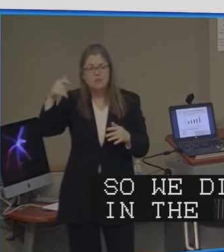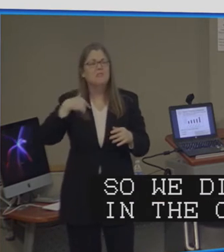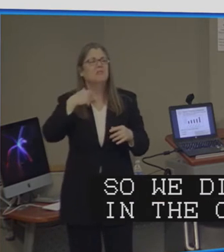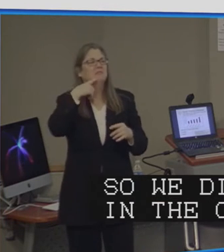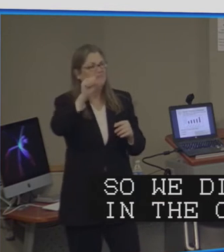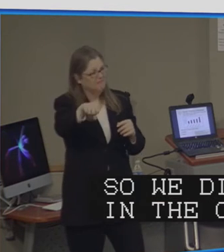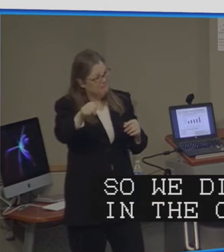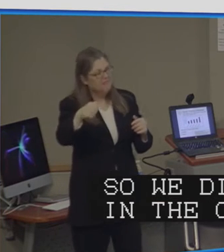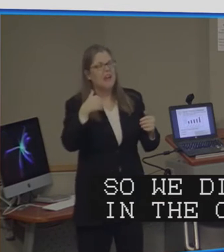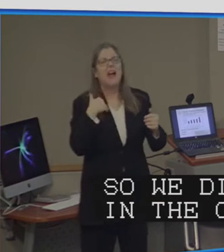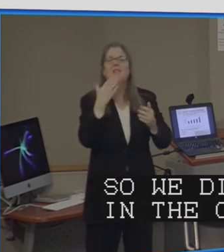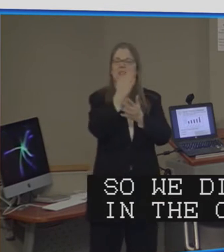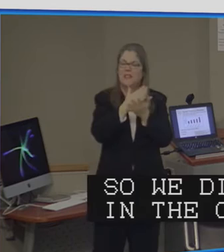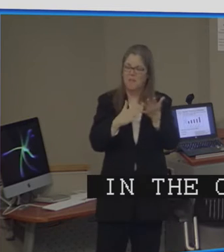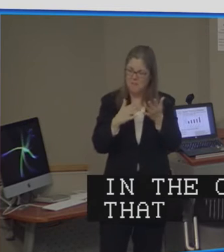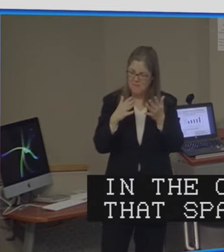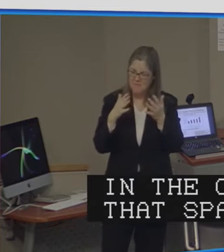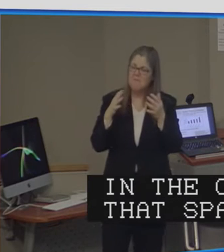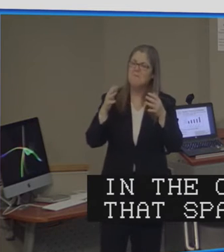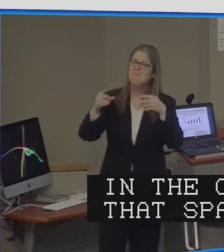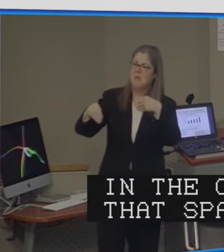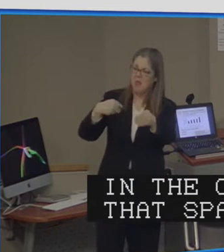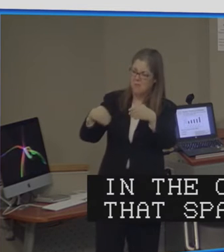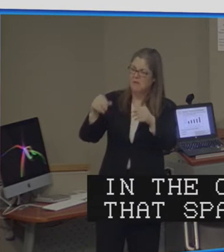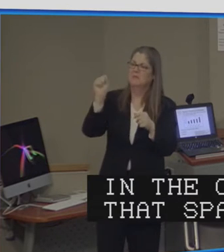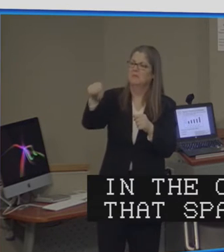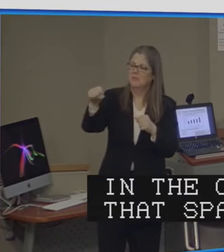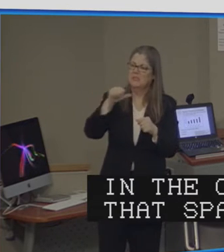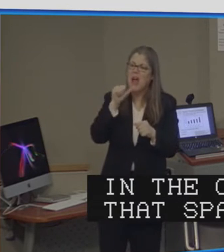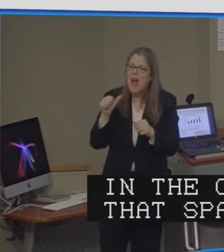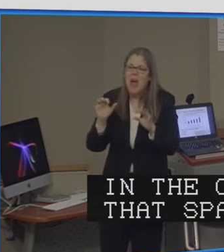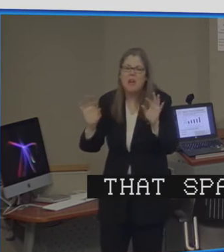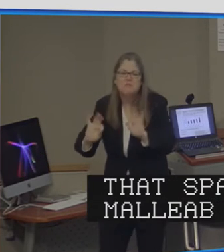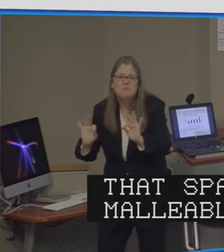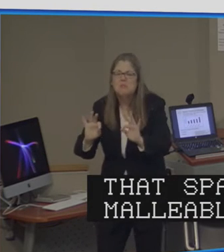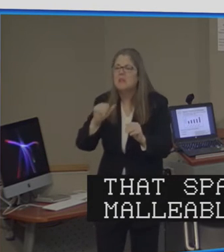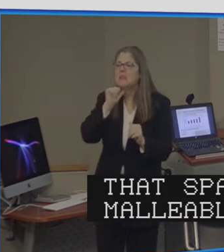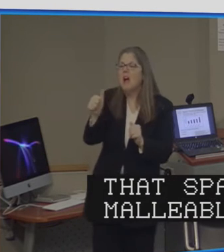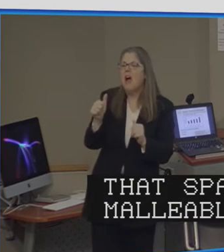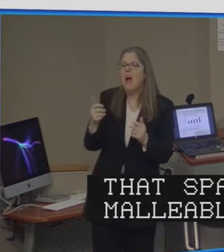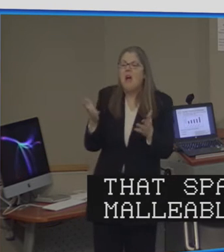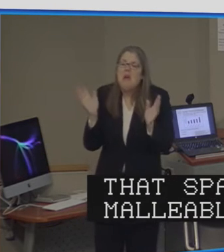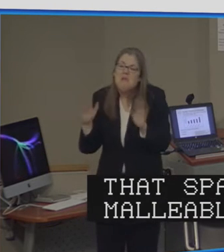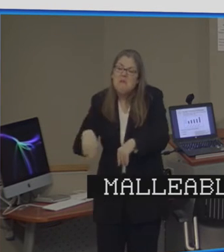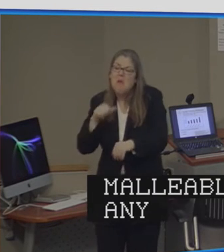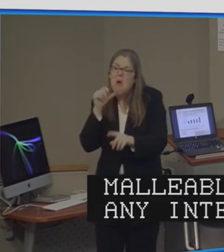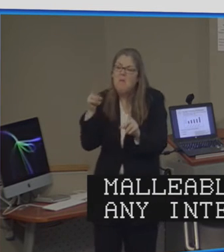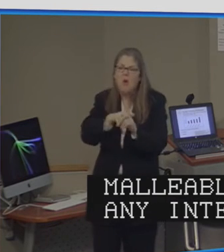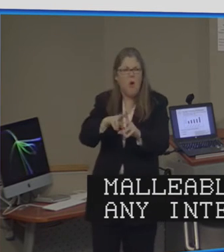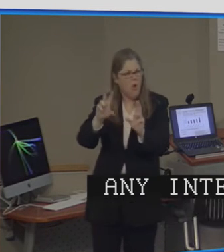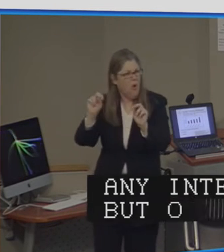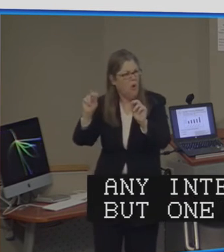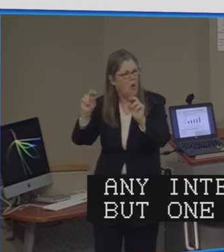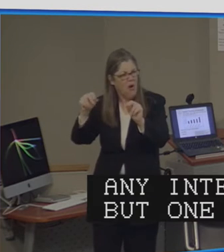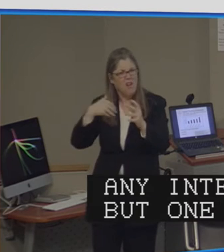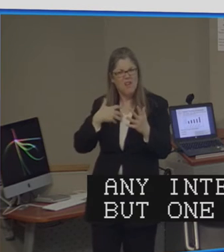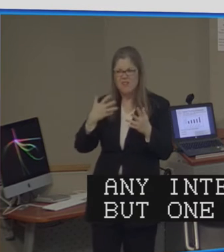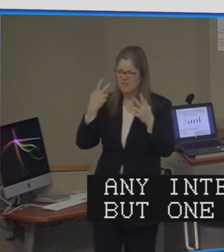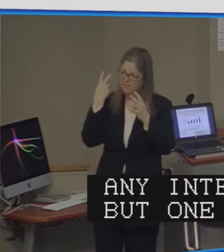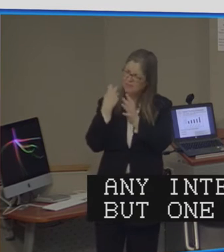in any interesting way. But one of the big things that we did, and the only thing I'm going to talk about today, is